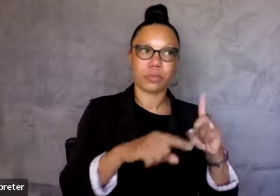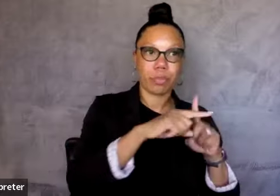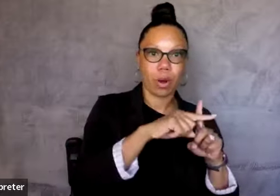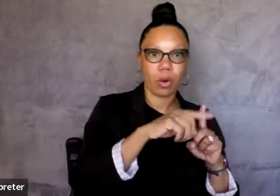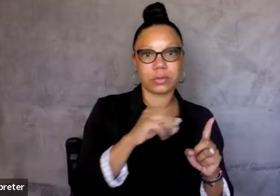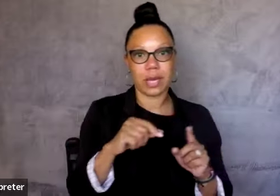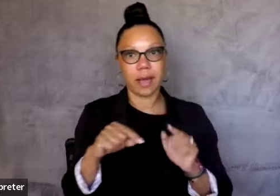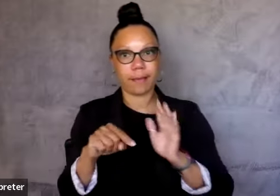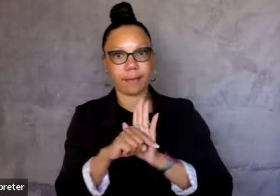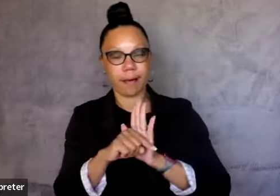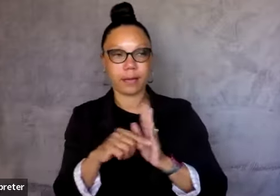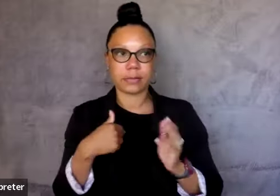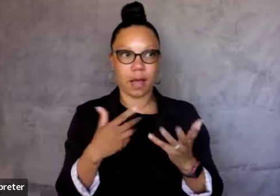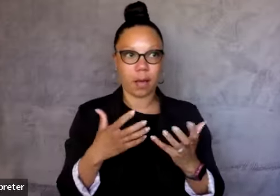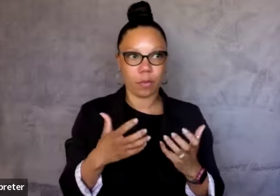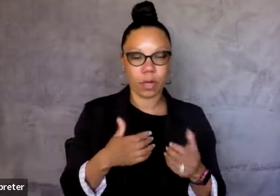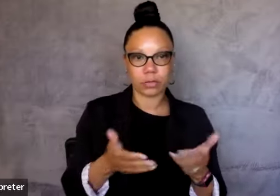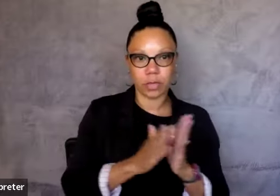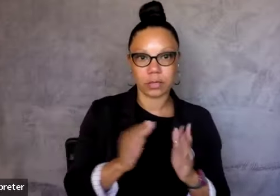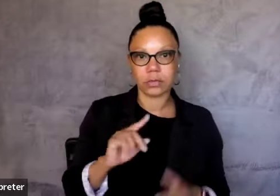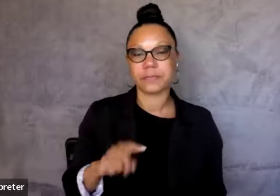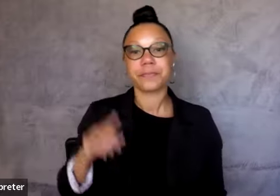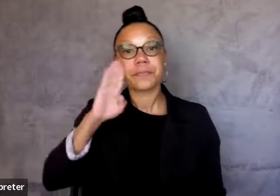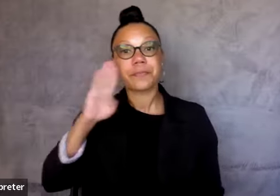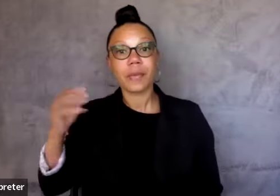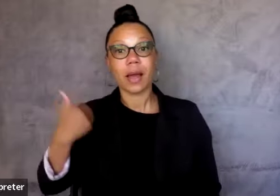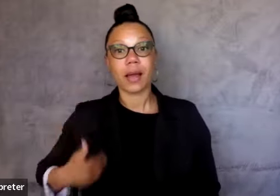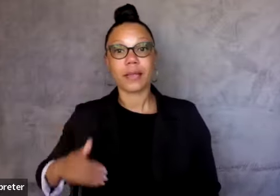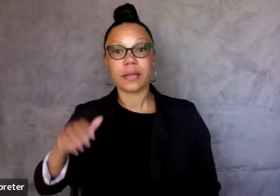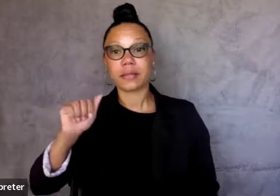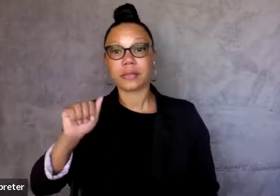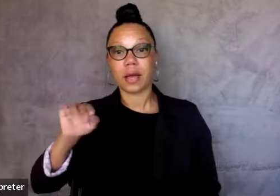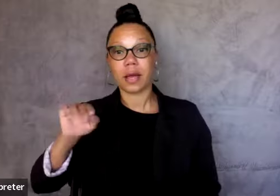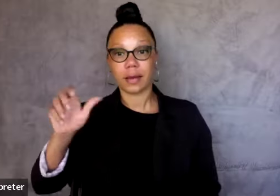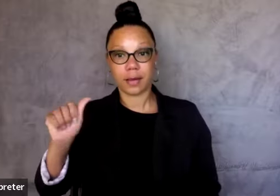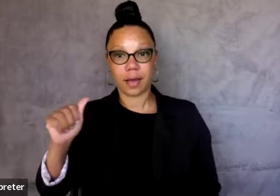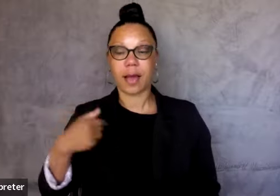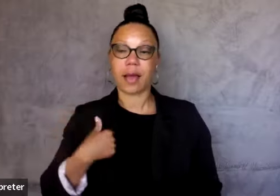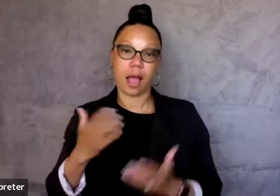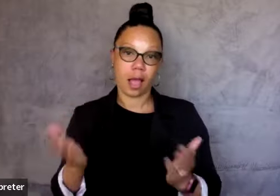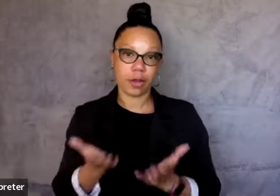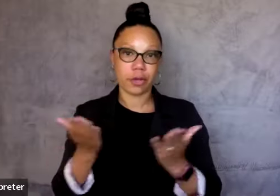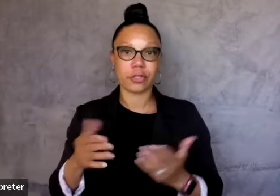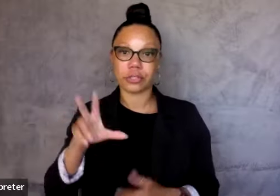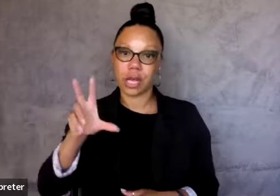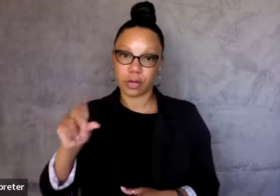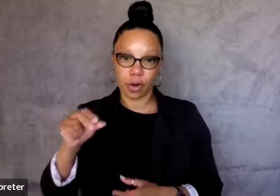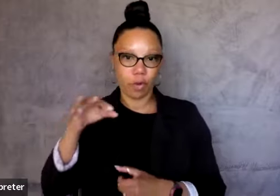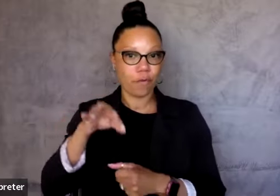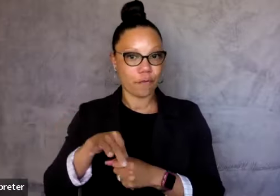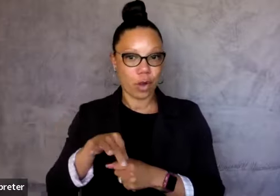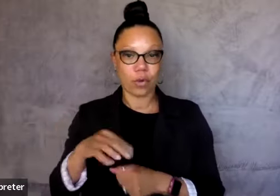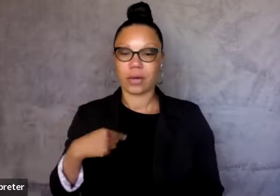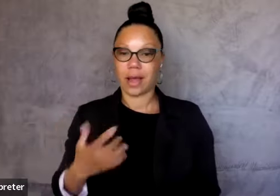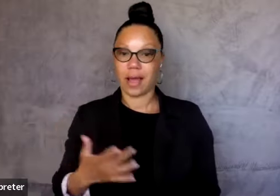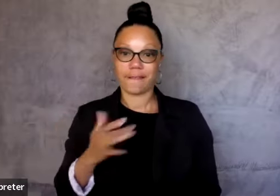mute yourself. here, VP Representation and Organizing. I too urge a no vote on this. I think the